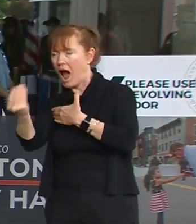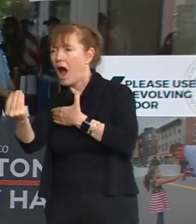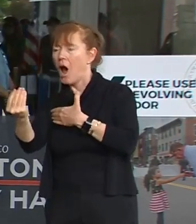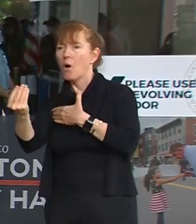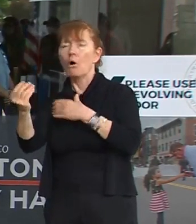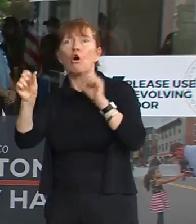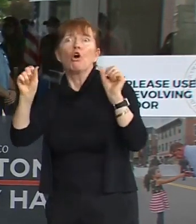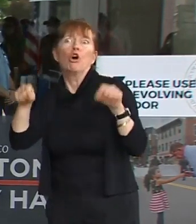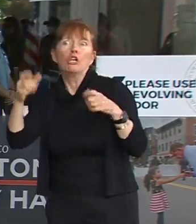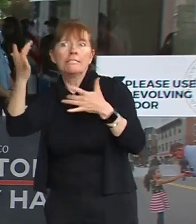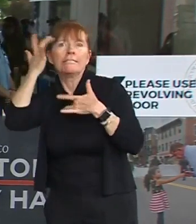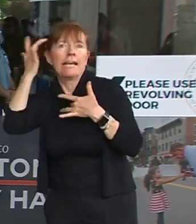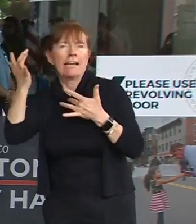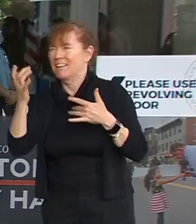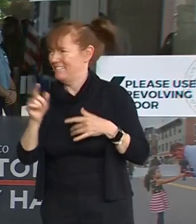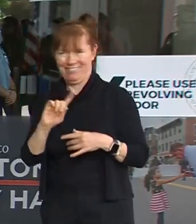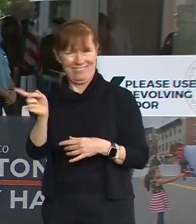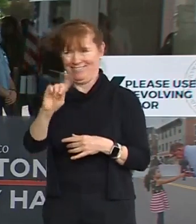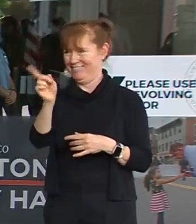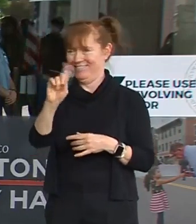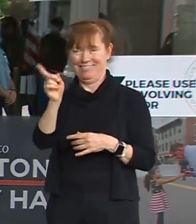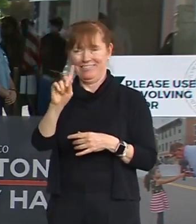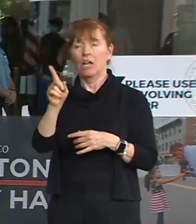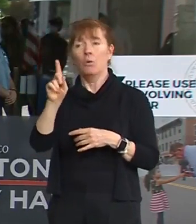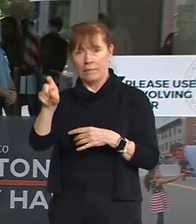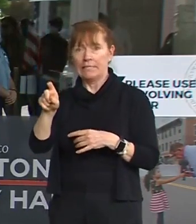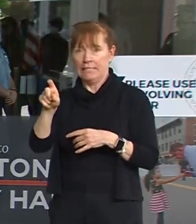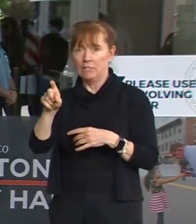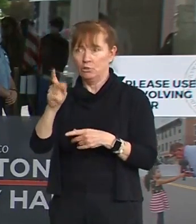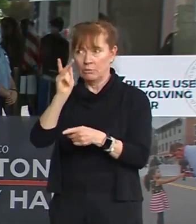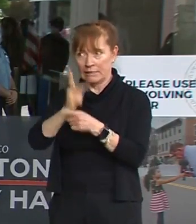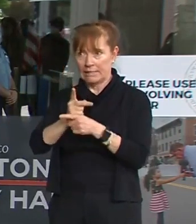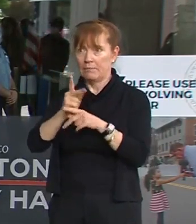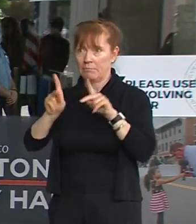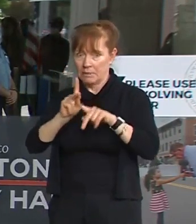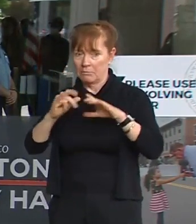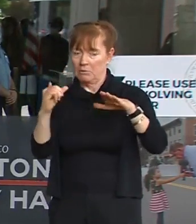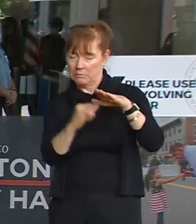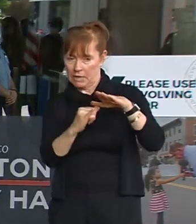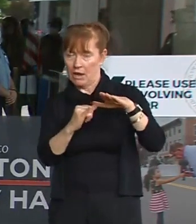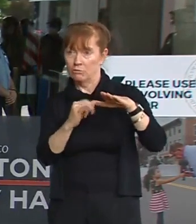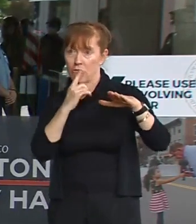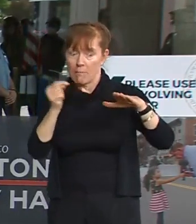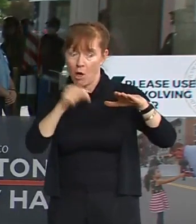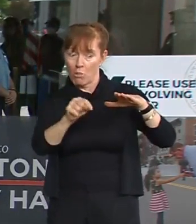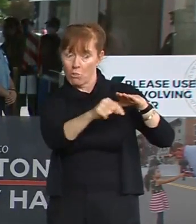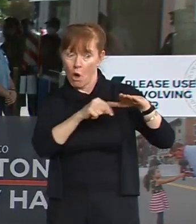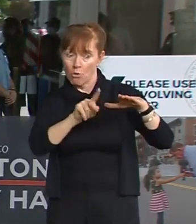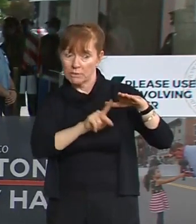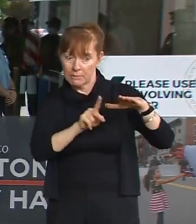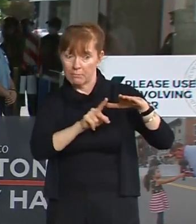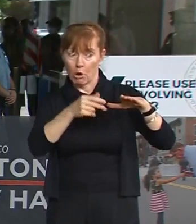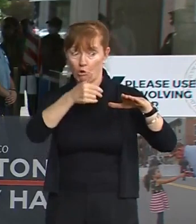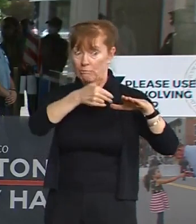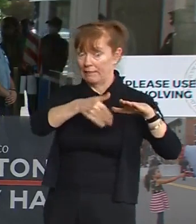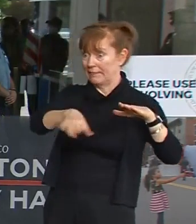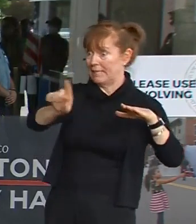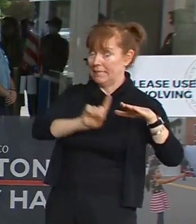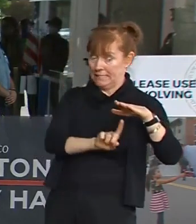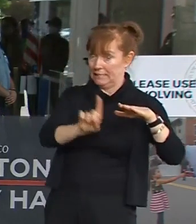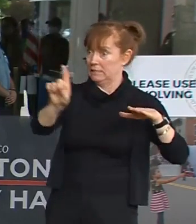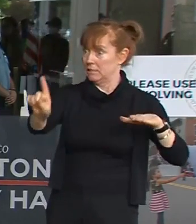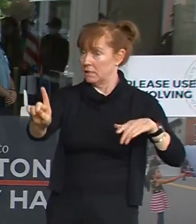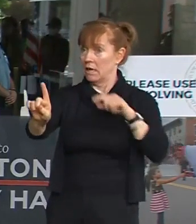could get sick. We need to be talking about the individuals that are released to the community that are impacting our neighborhoods